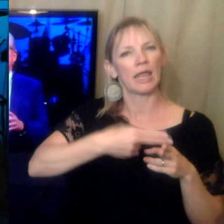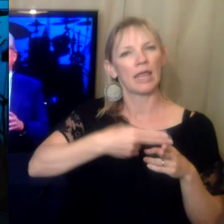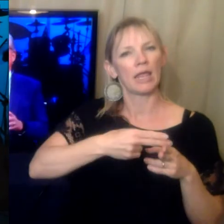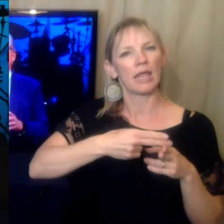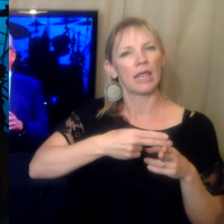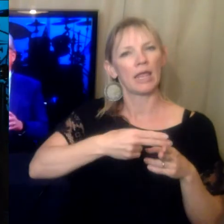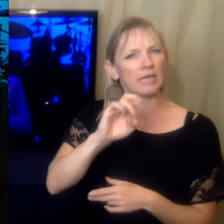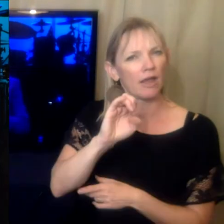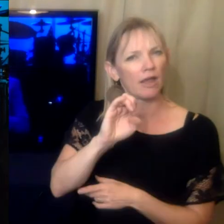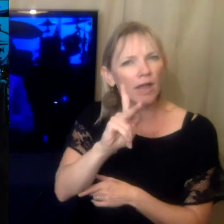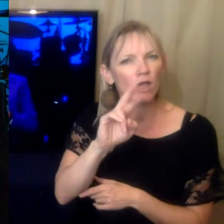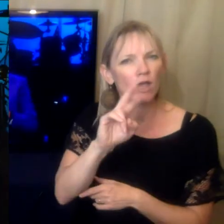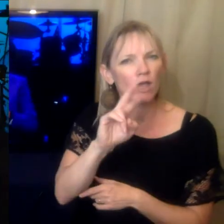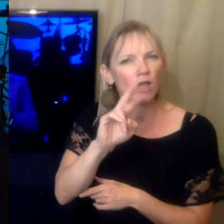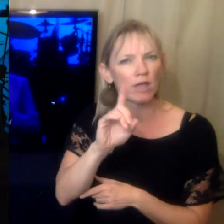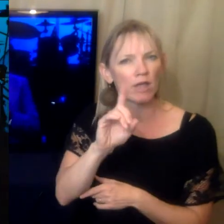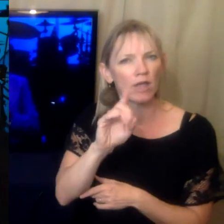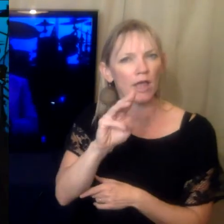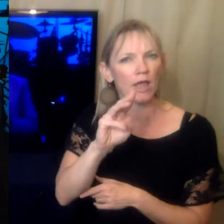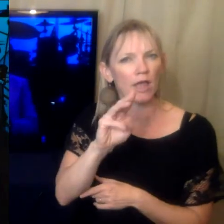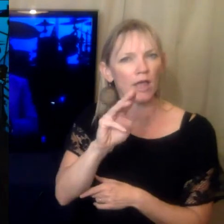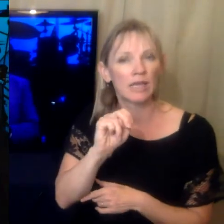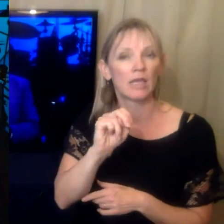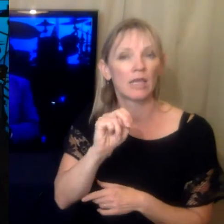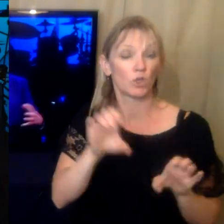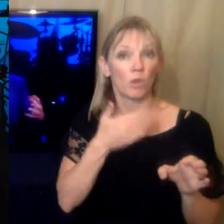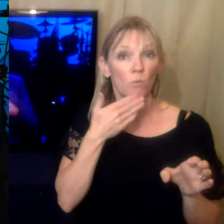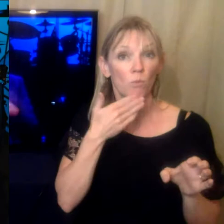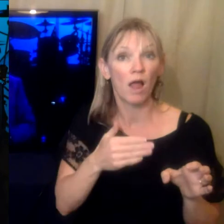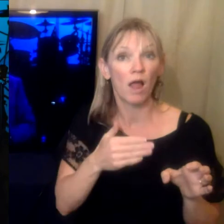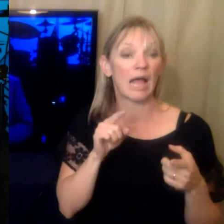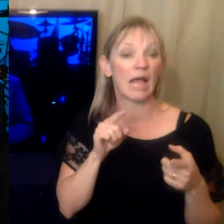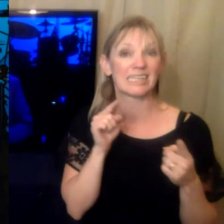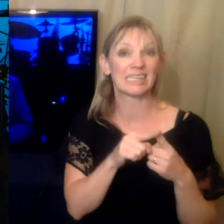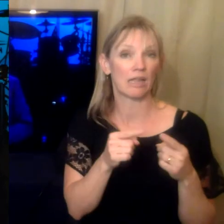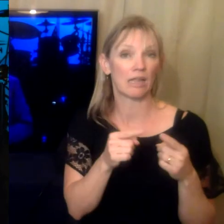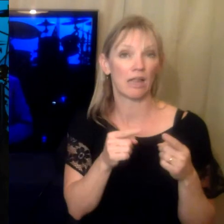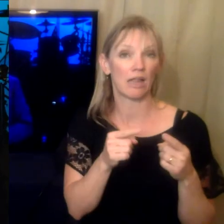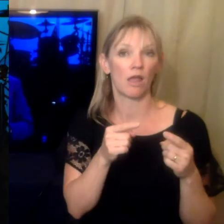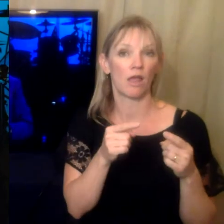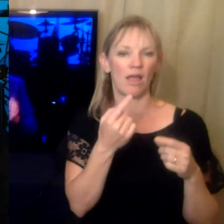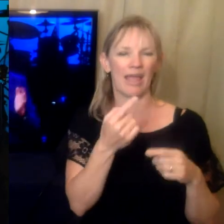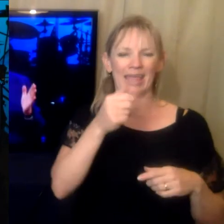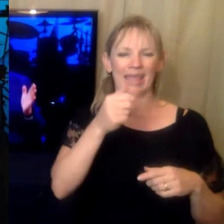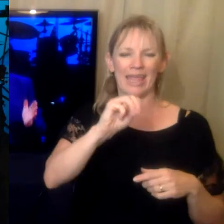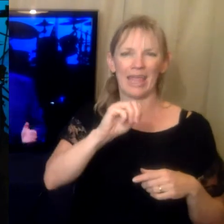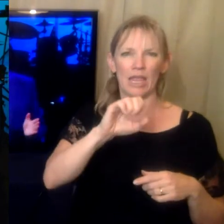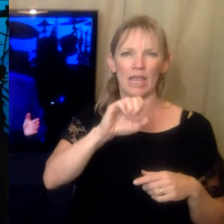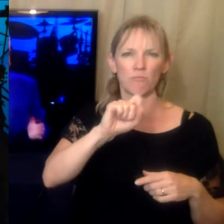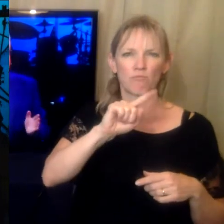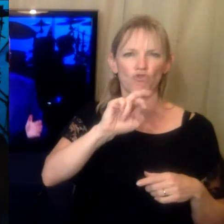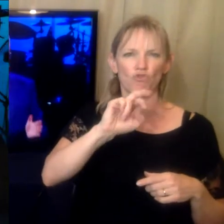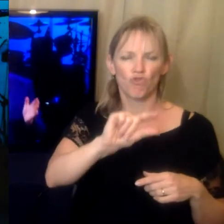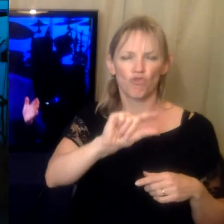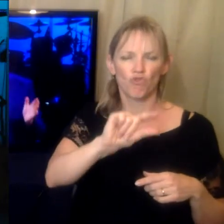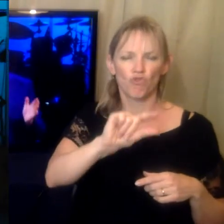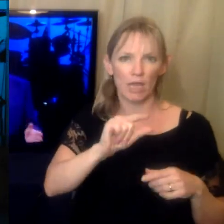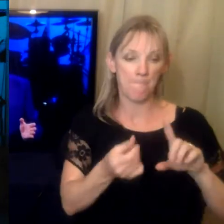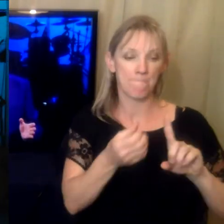race until he popped his hamstring, which means that he pulled it right off the bone, which is a